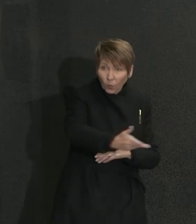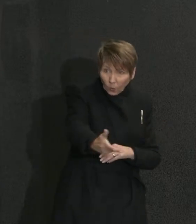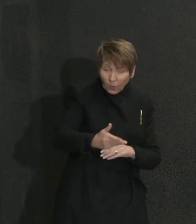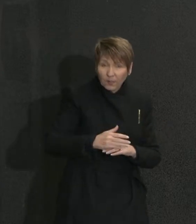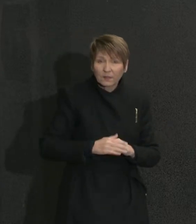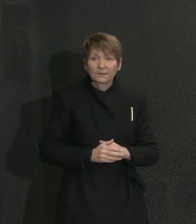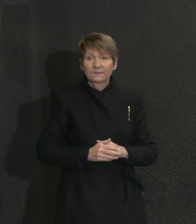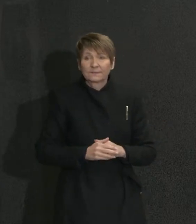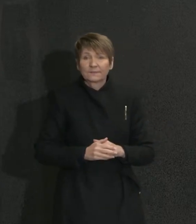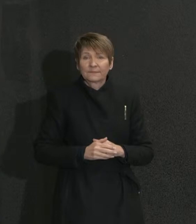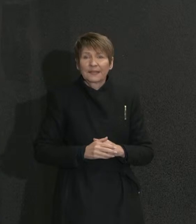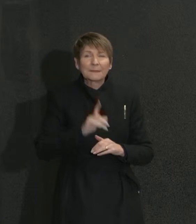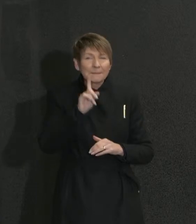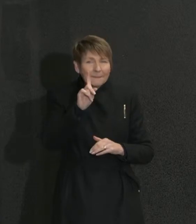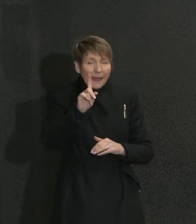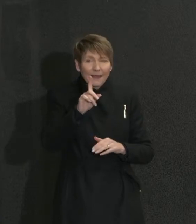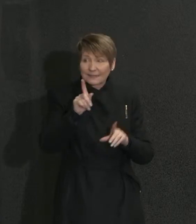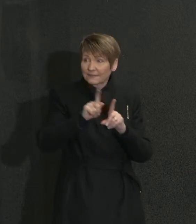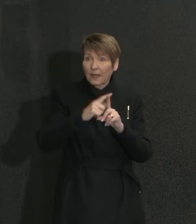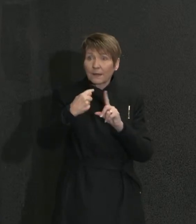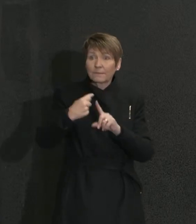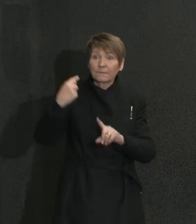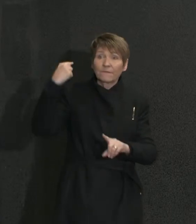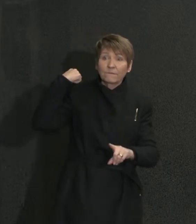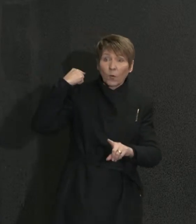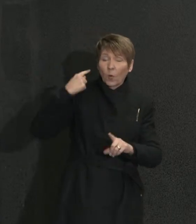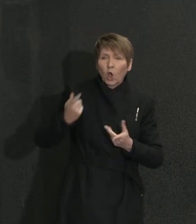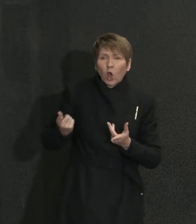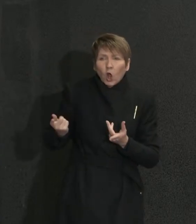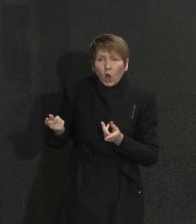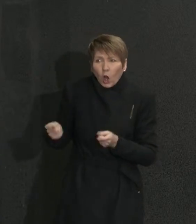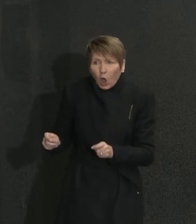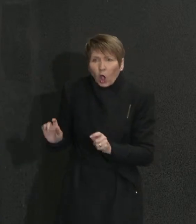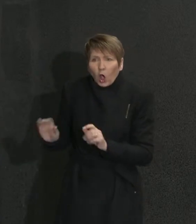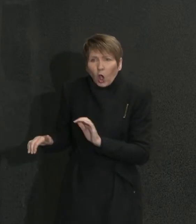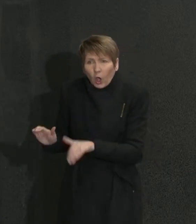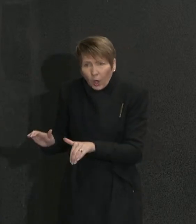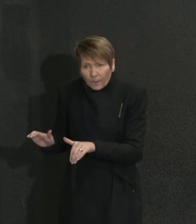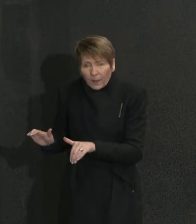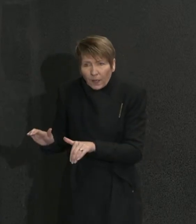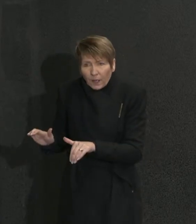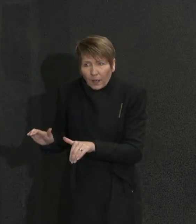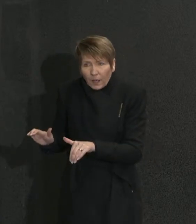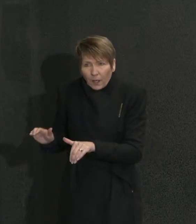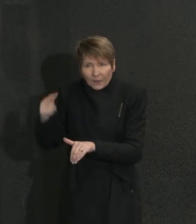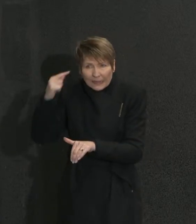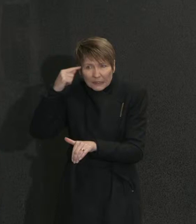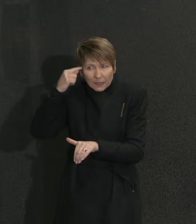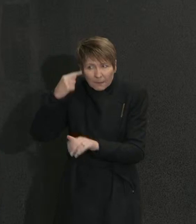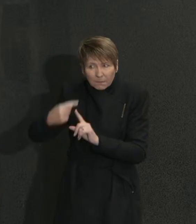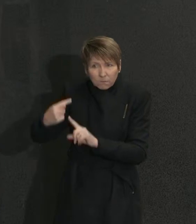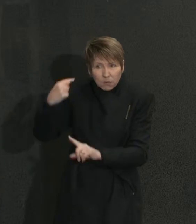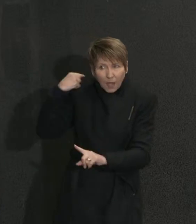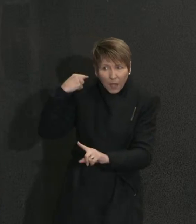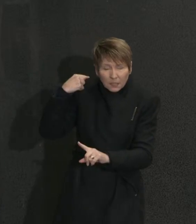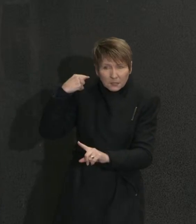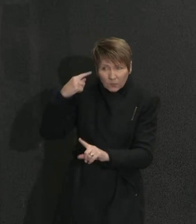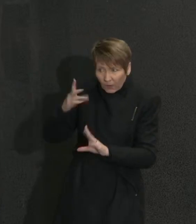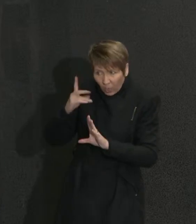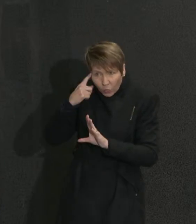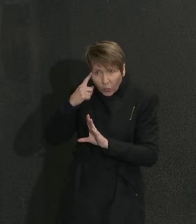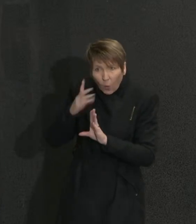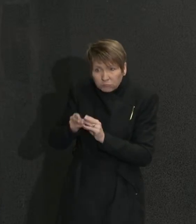is what are all, with the previous outbreaks, all the known cases, we're looking at all those exposure sites again. We look again at the new cases we're seeing and saying, are there